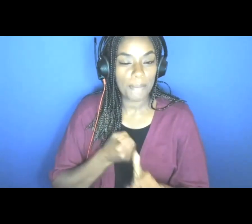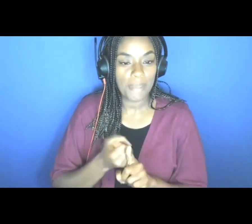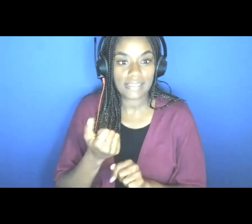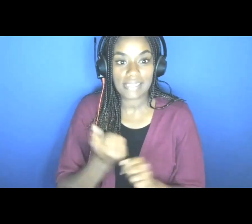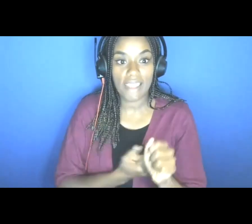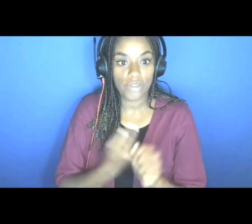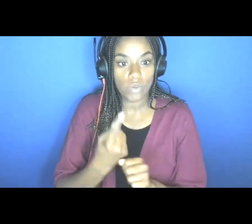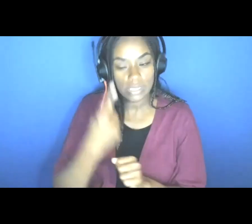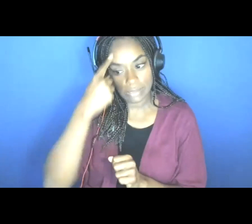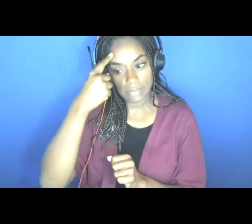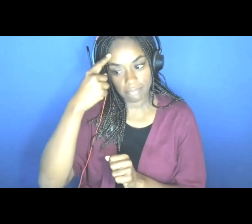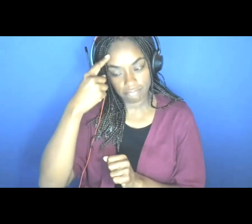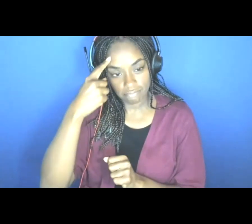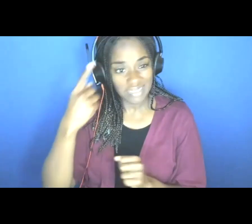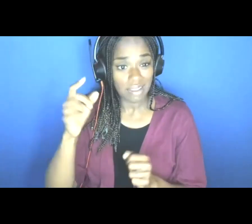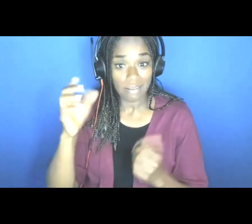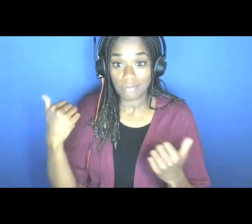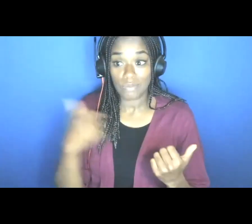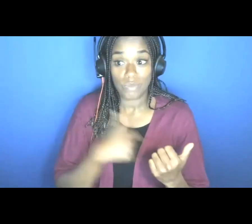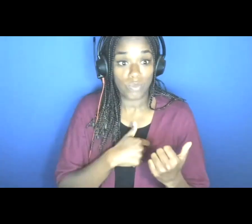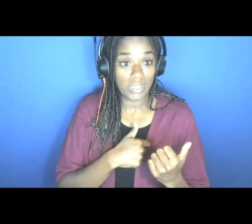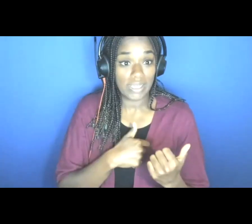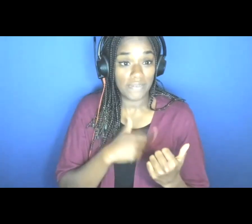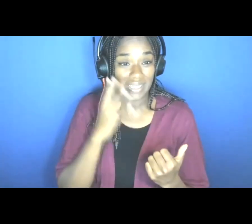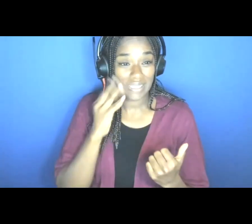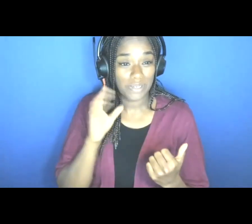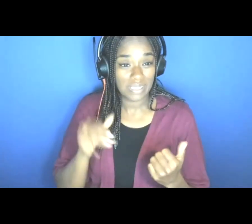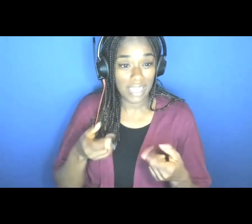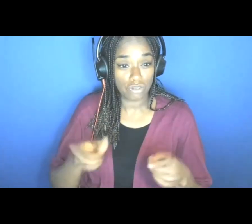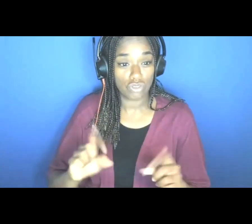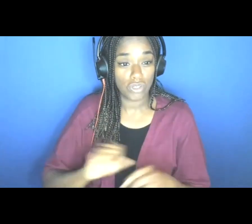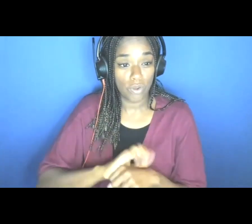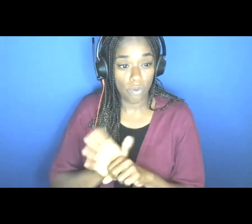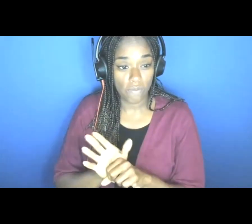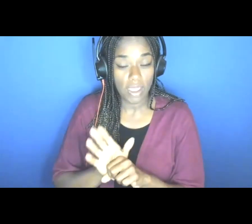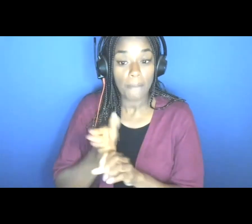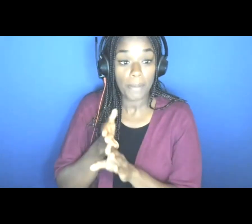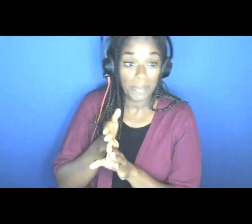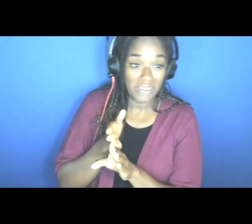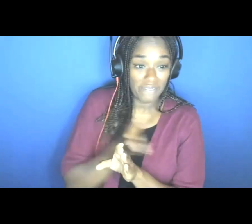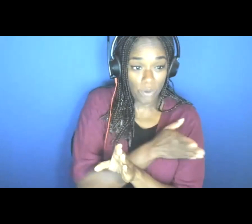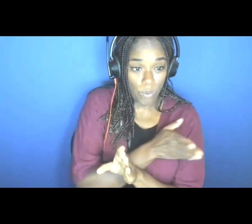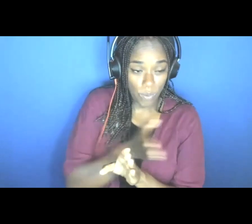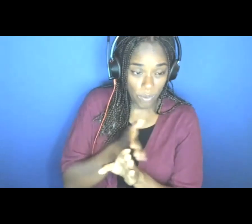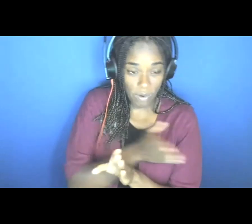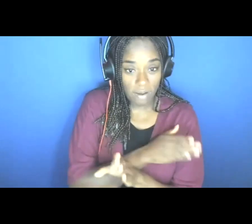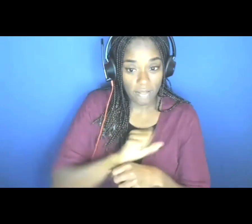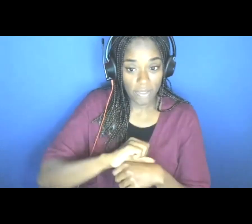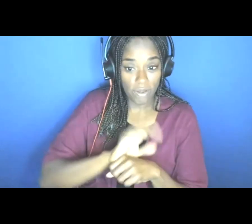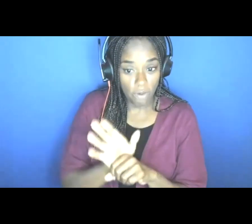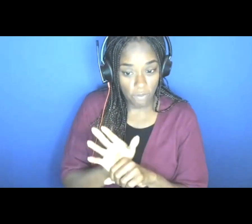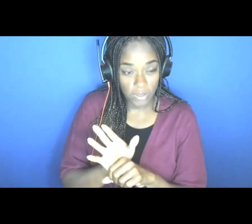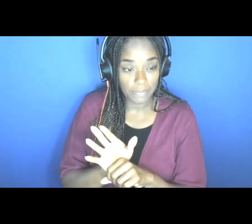that during the COVID years. But even before the COVID-19 pandemic, with its periods